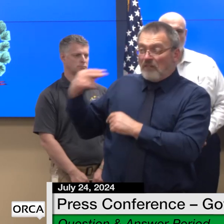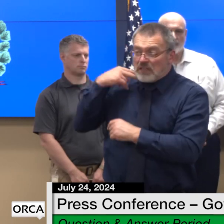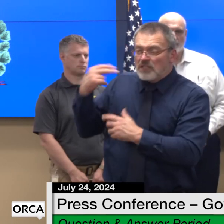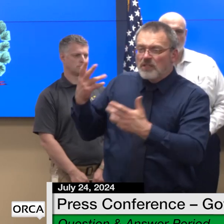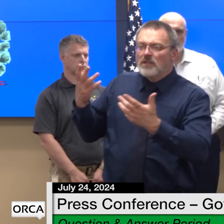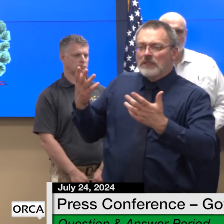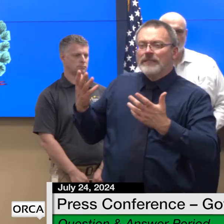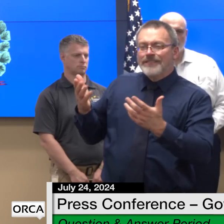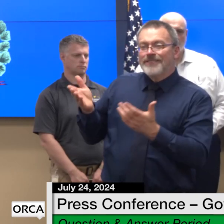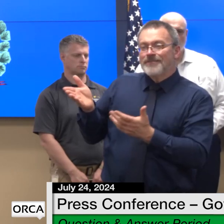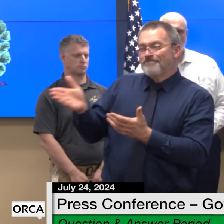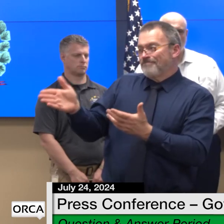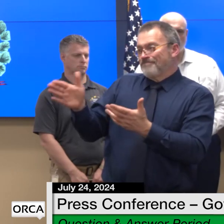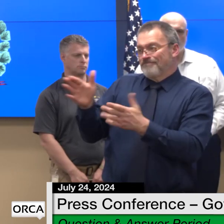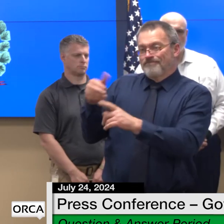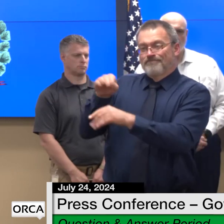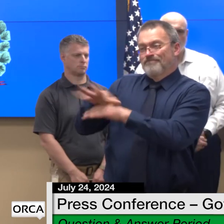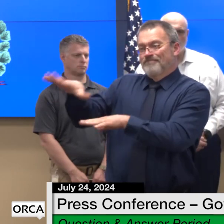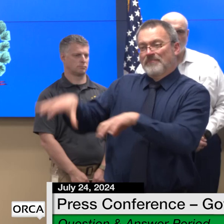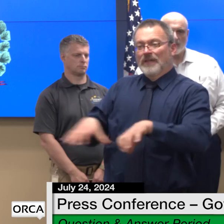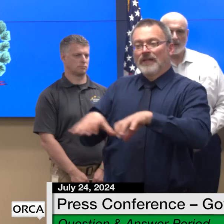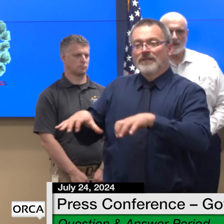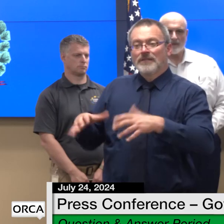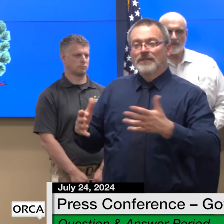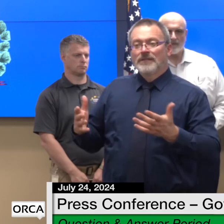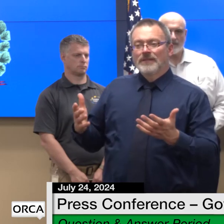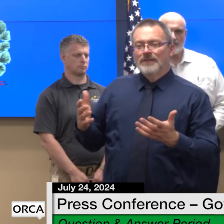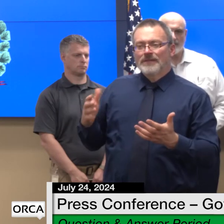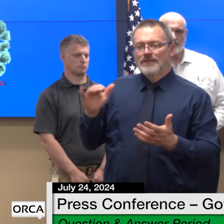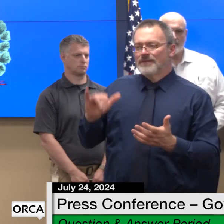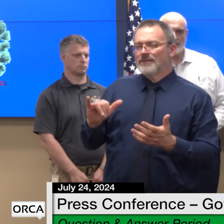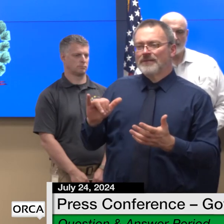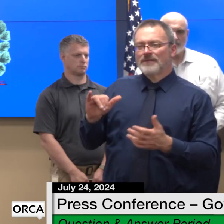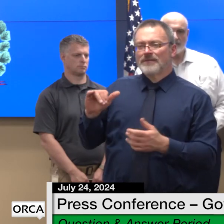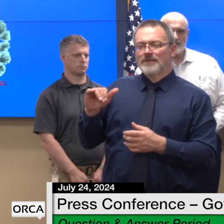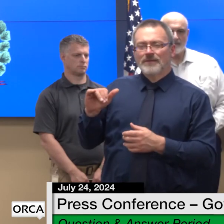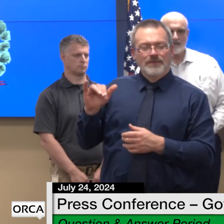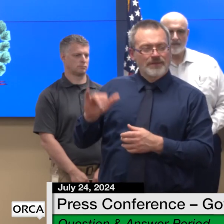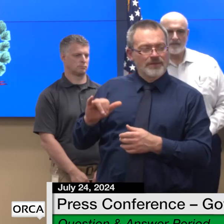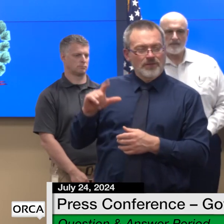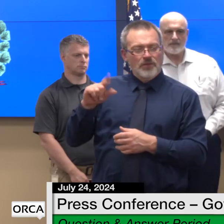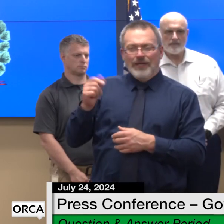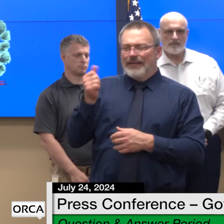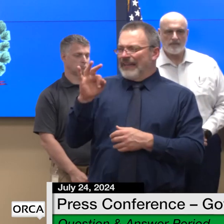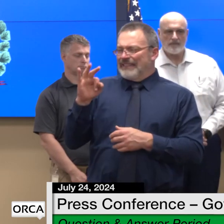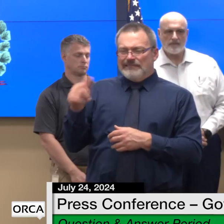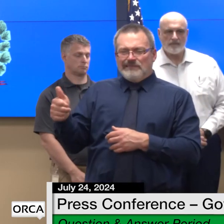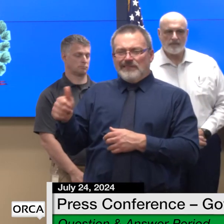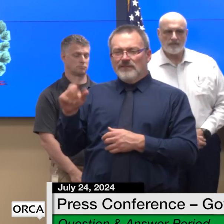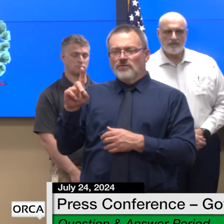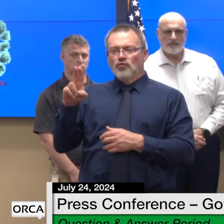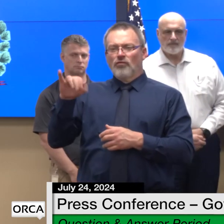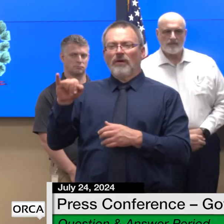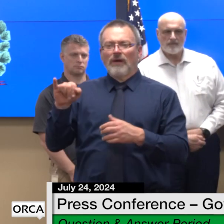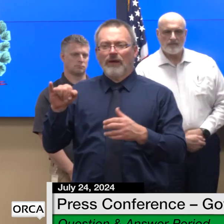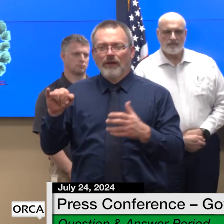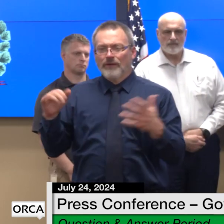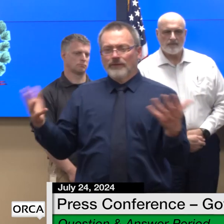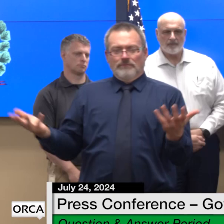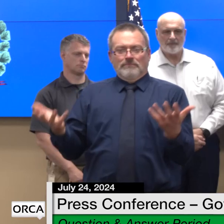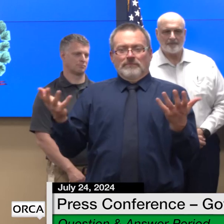took in that Actually, manner. Actually, his last crime was in 2019, and it was for DUI. Well, he might have